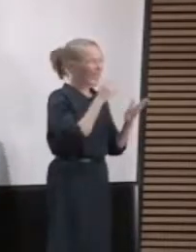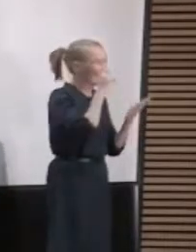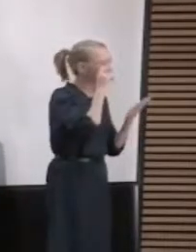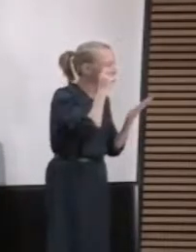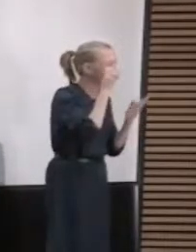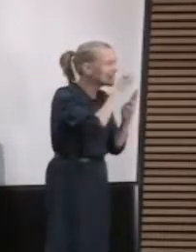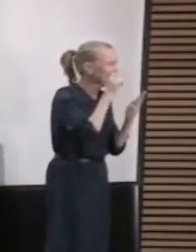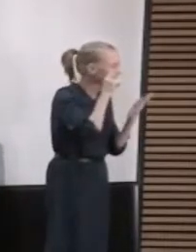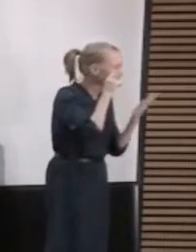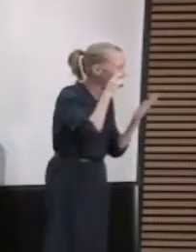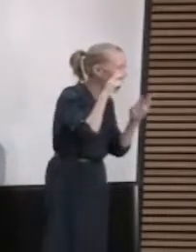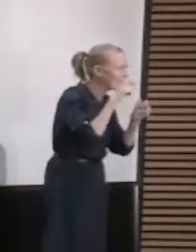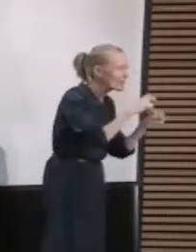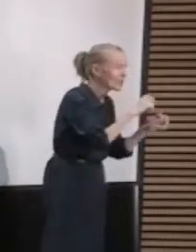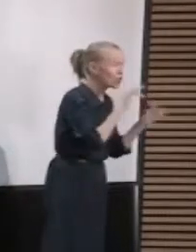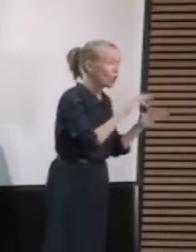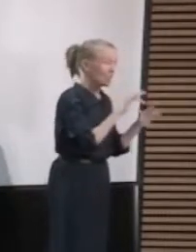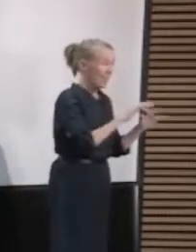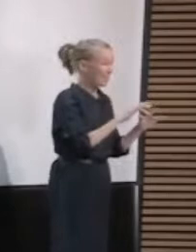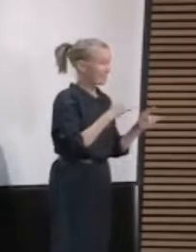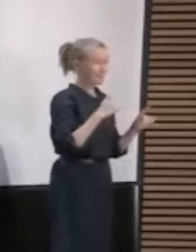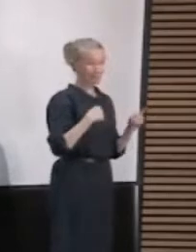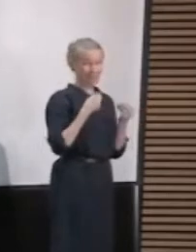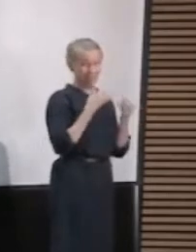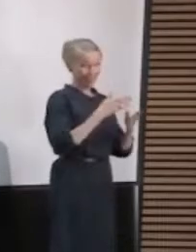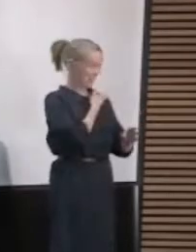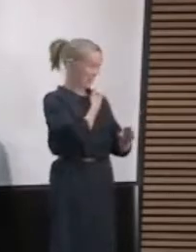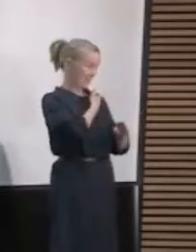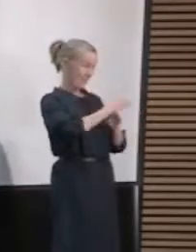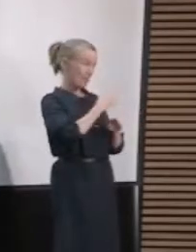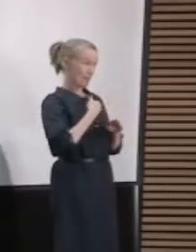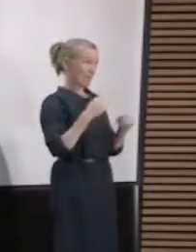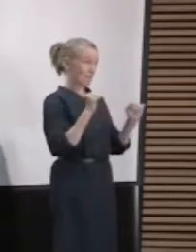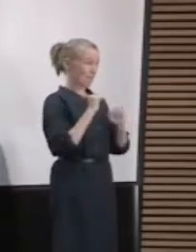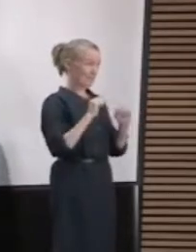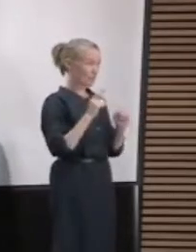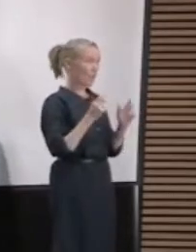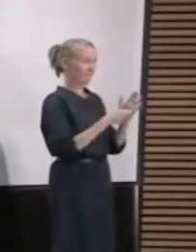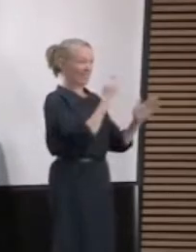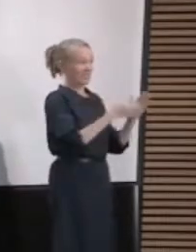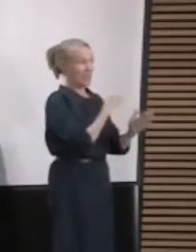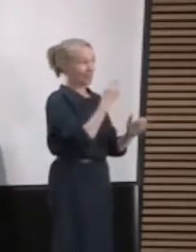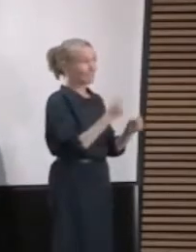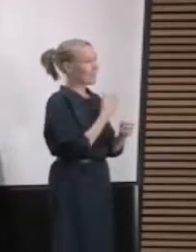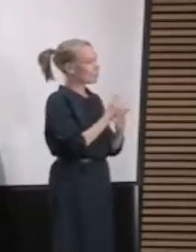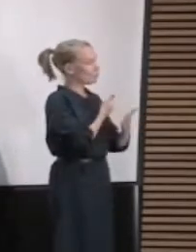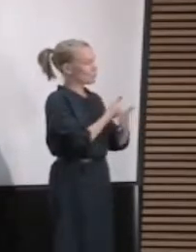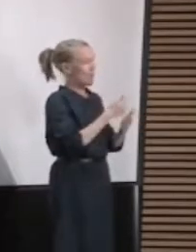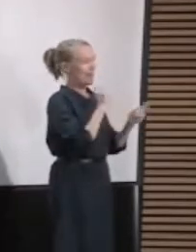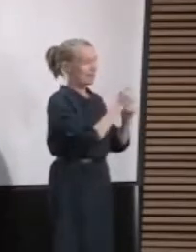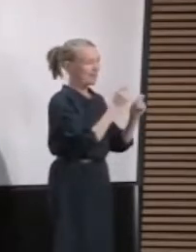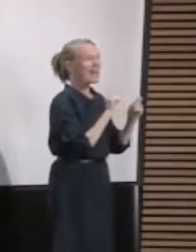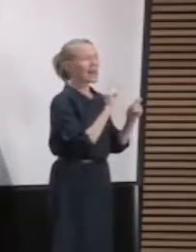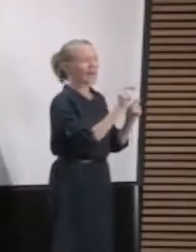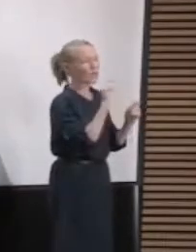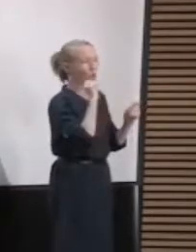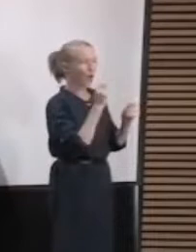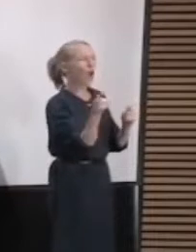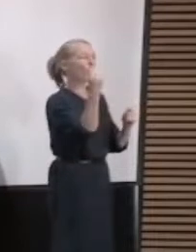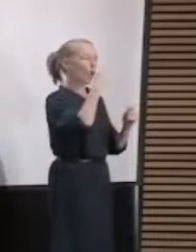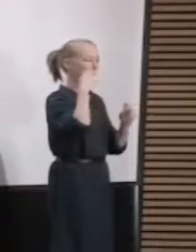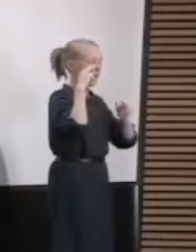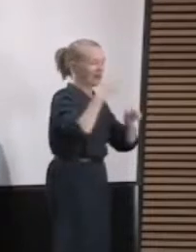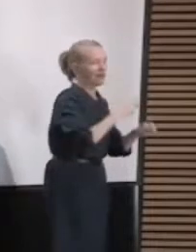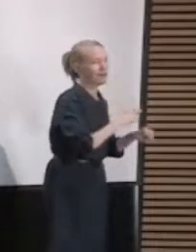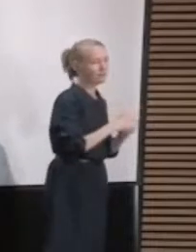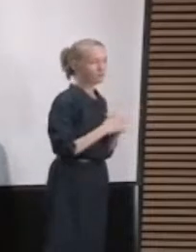we are getting the testing done that we need to actually contain this outbreak. That is something we will look at, but at the moment we're focused on this outbreak, as you would expect